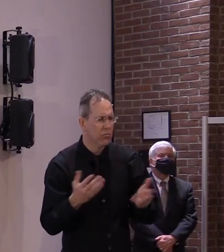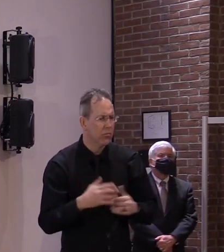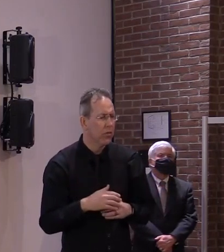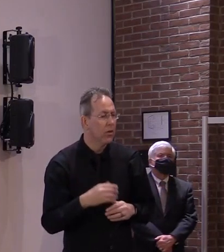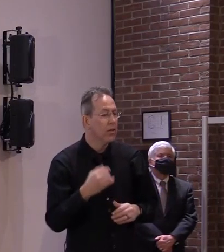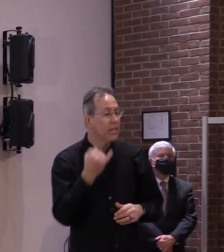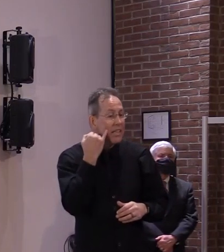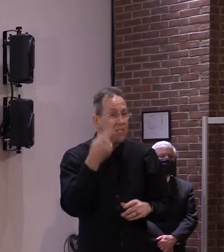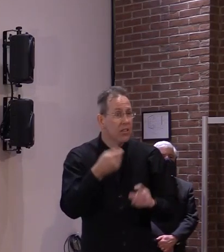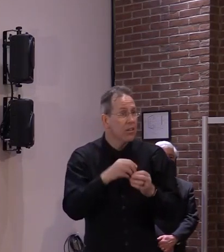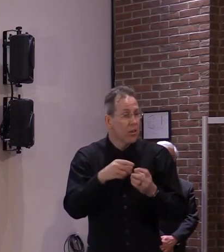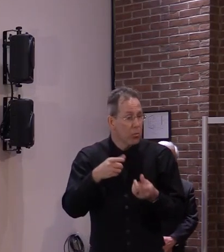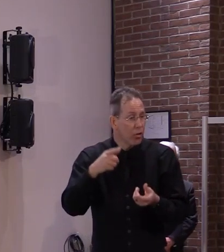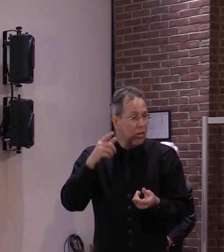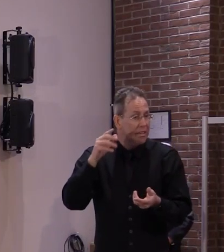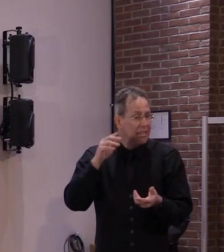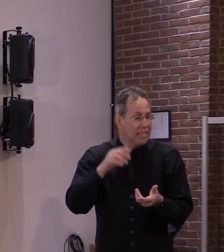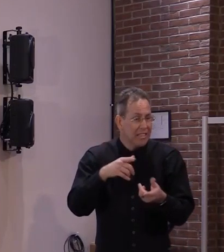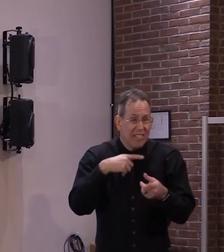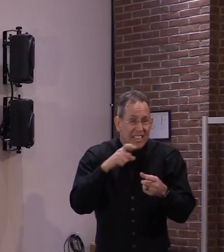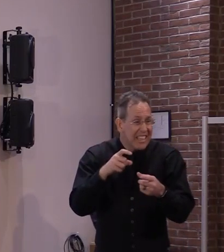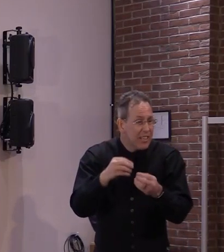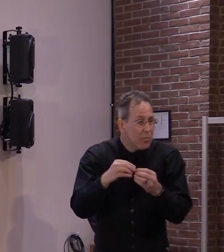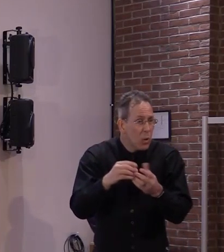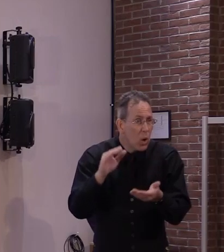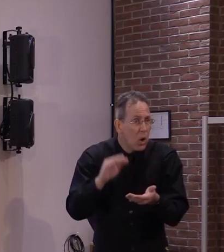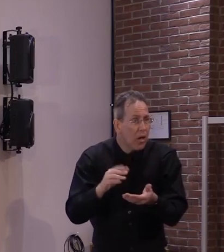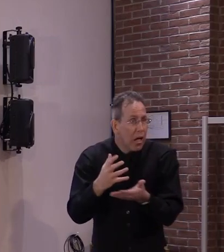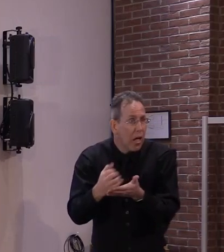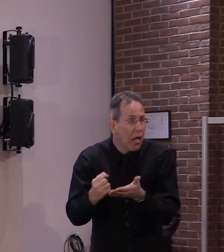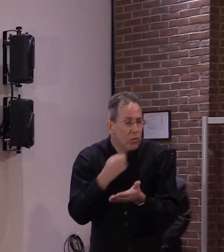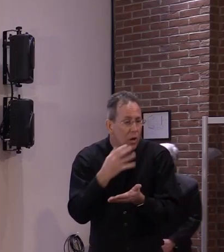over 100 days of supply of N95.